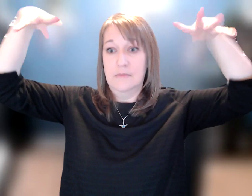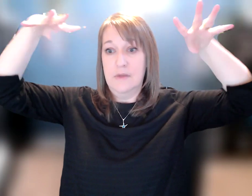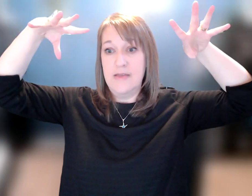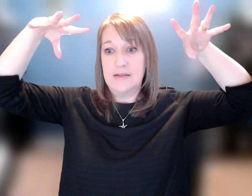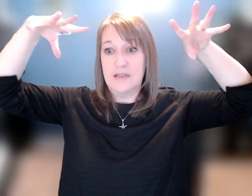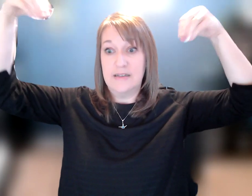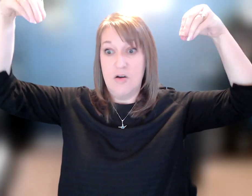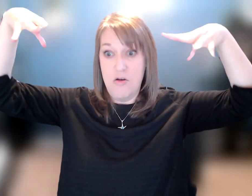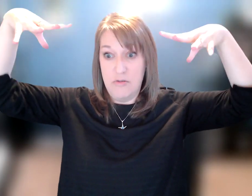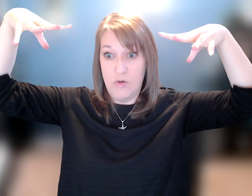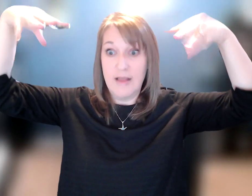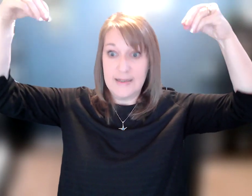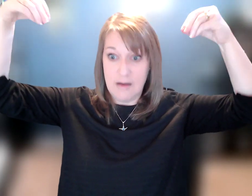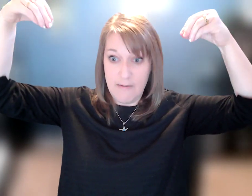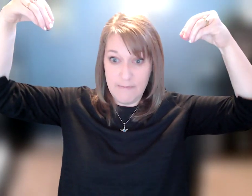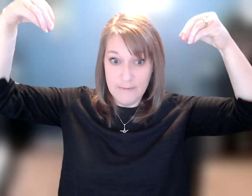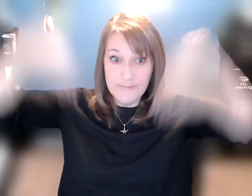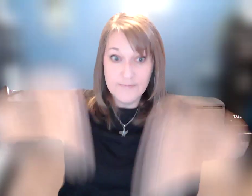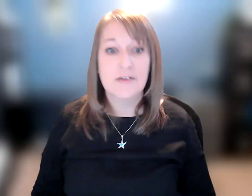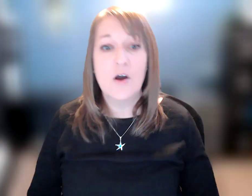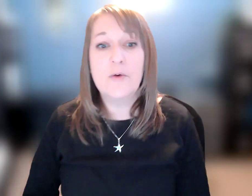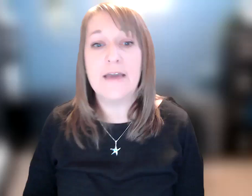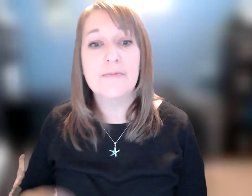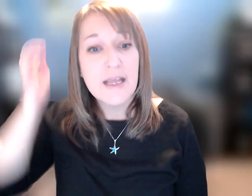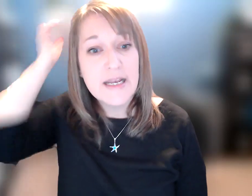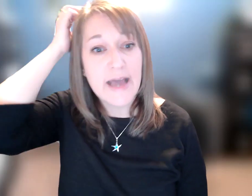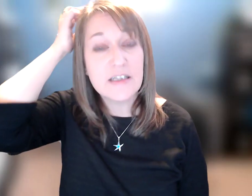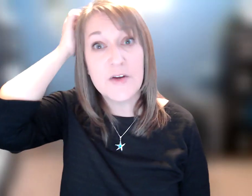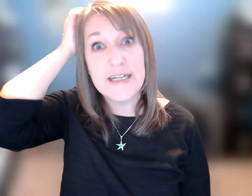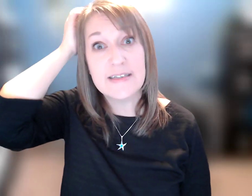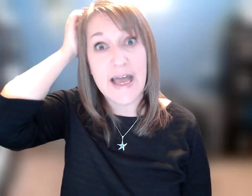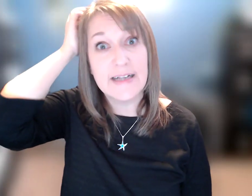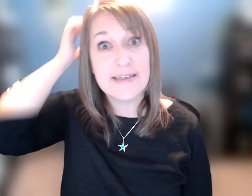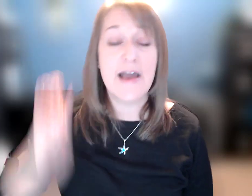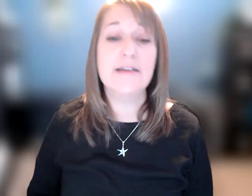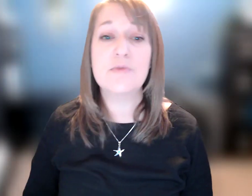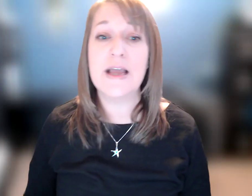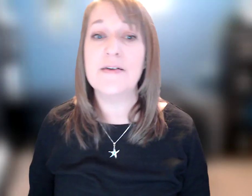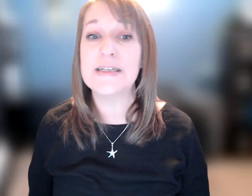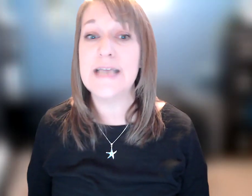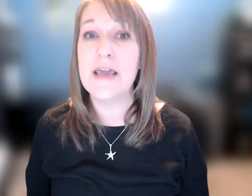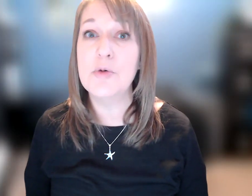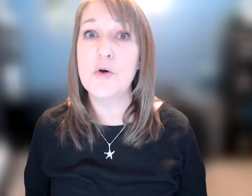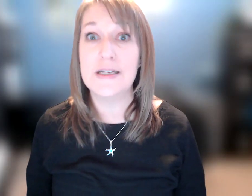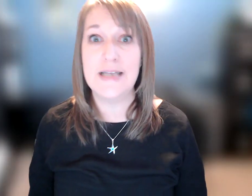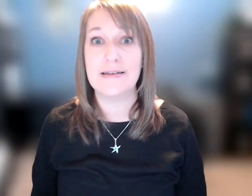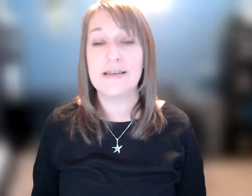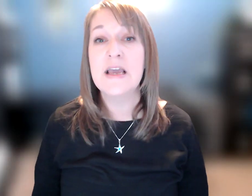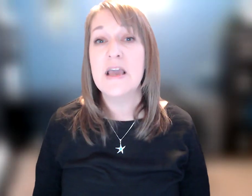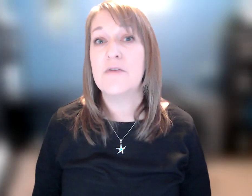and that's lights on or lights off. Okay, next for inside signs, we have a table or a desk. If you